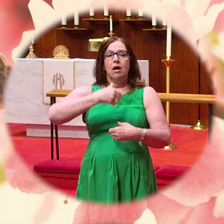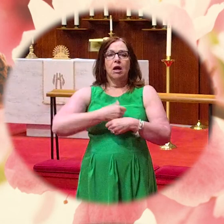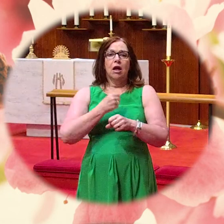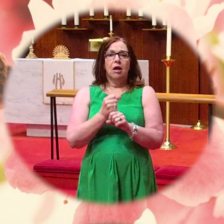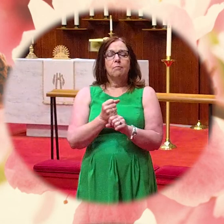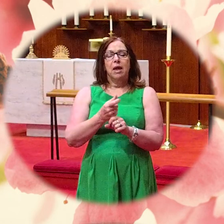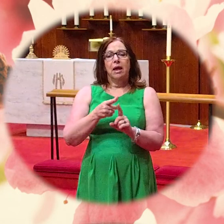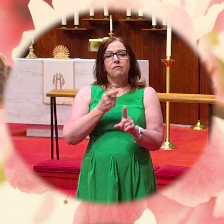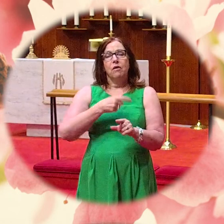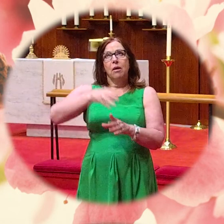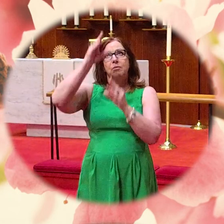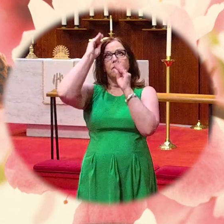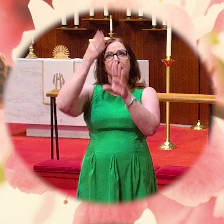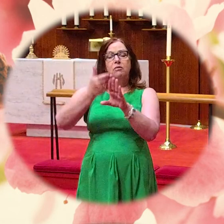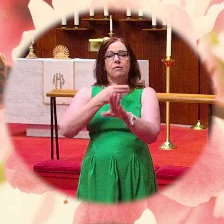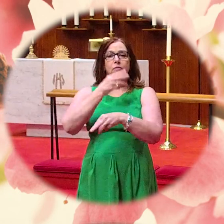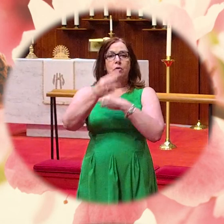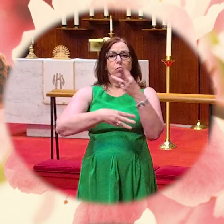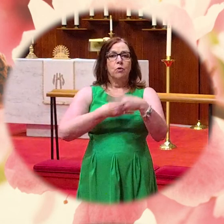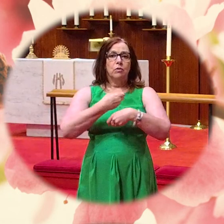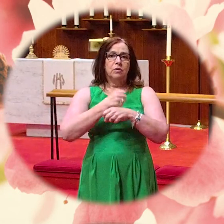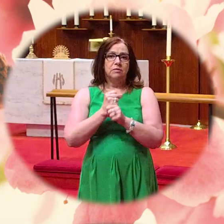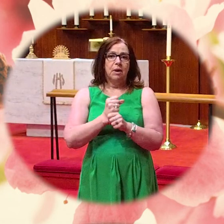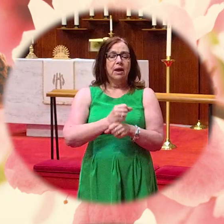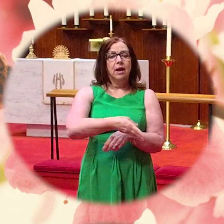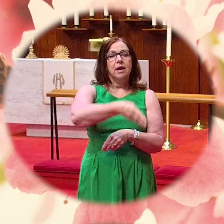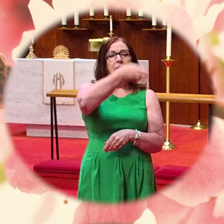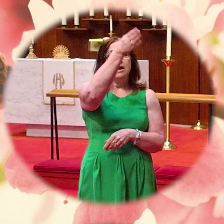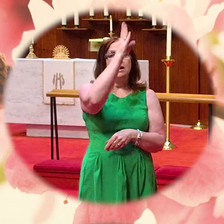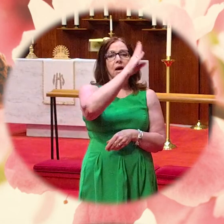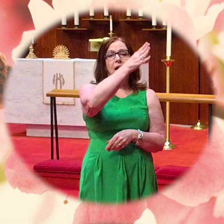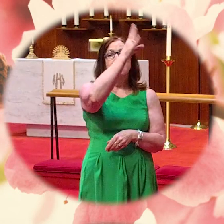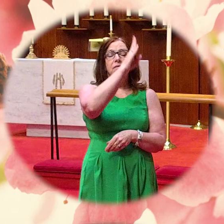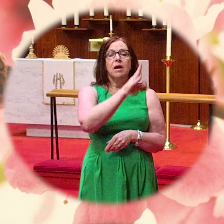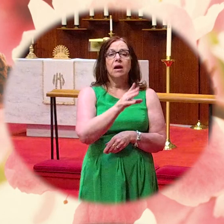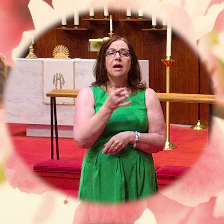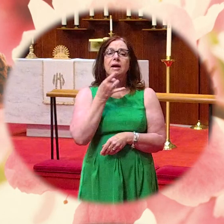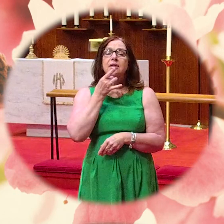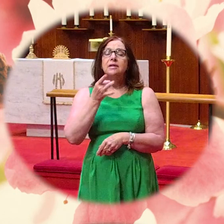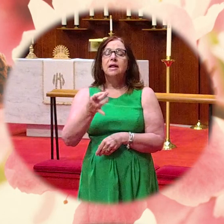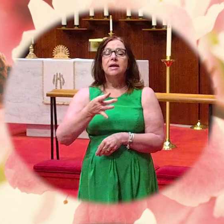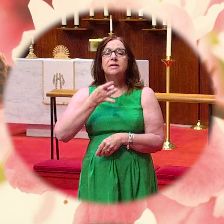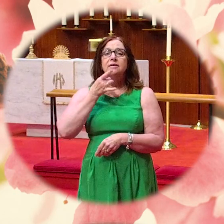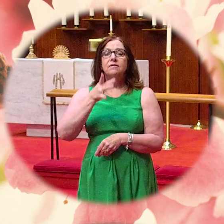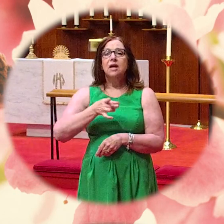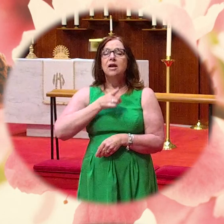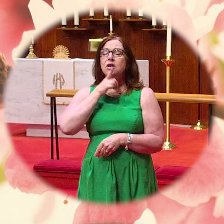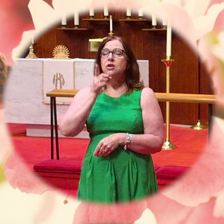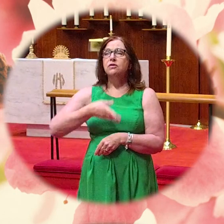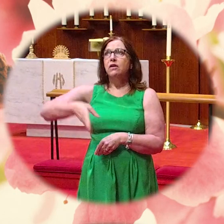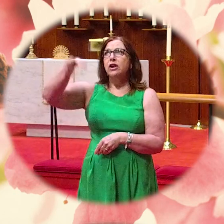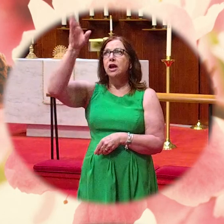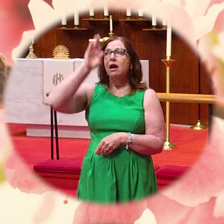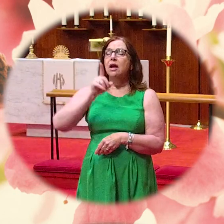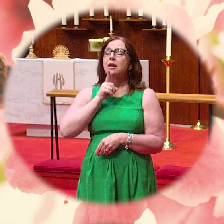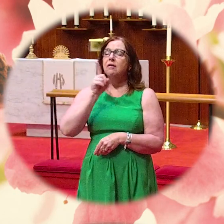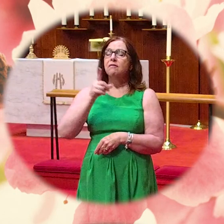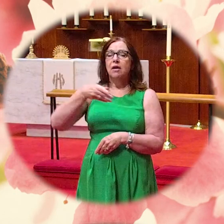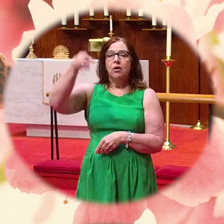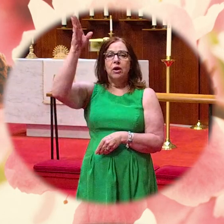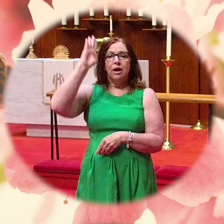his Father before all worlds, God of God, light of light, very God of very